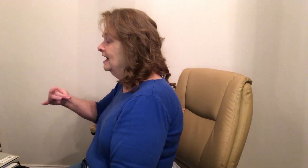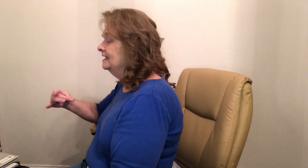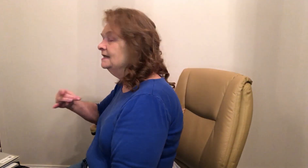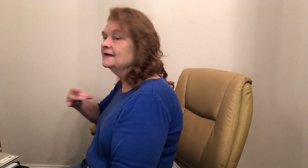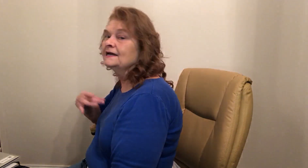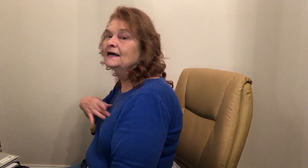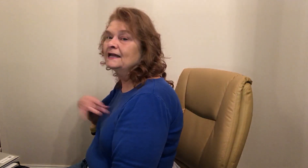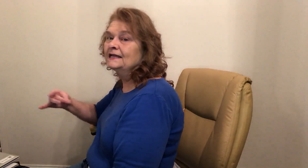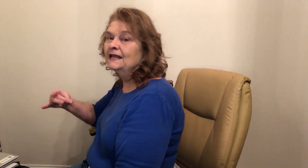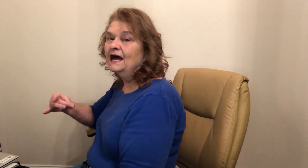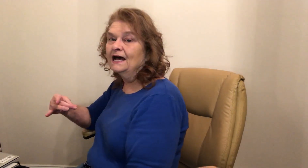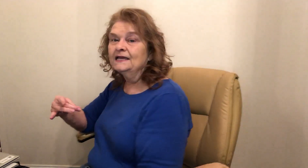like